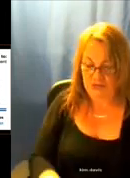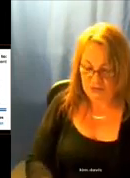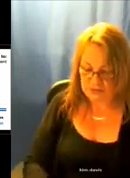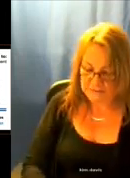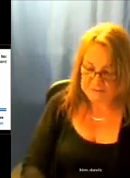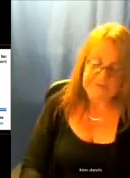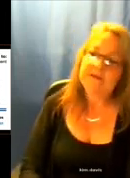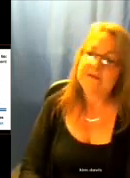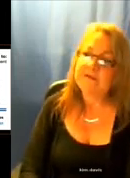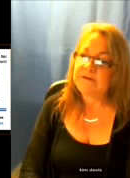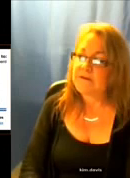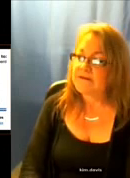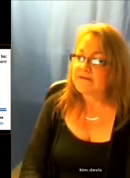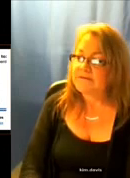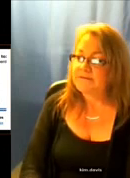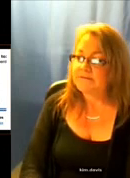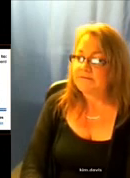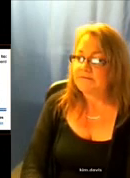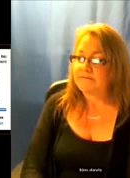in relation to the housing.